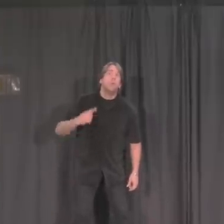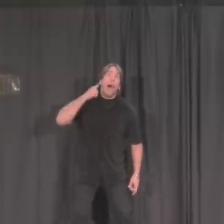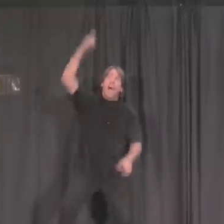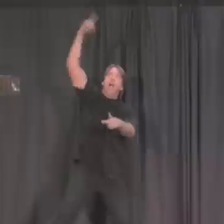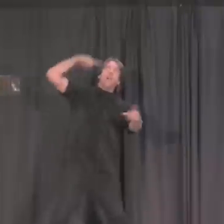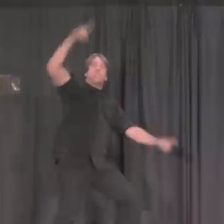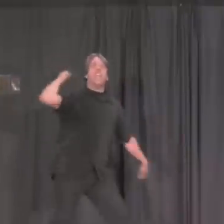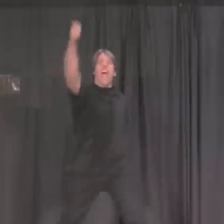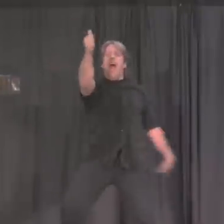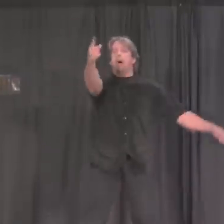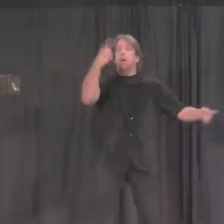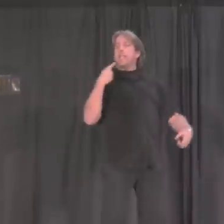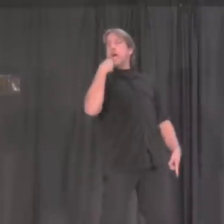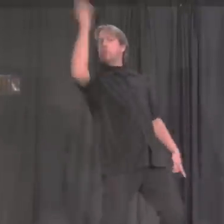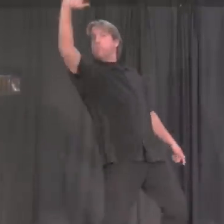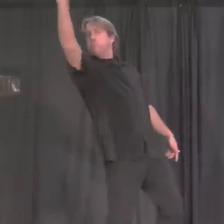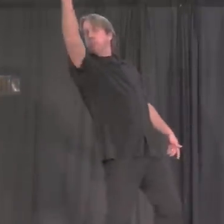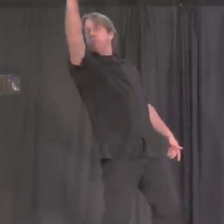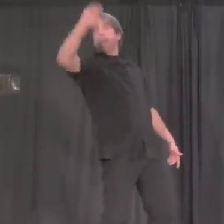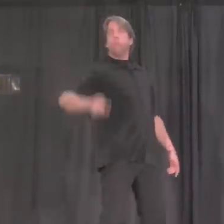I heard us, yeah! That's us!